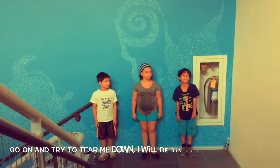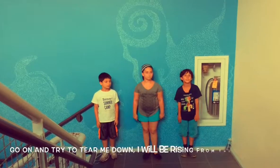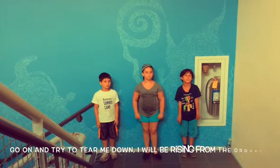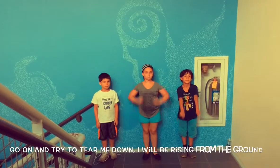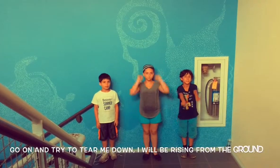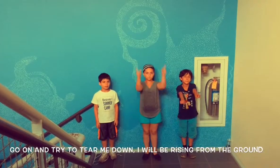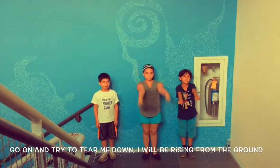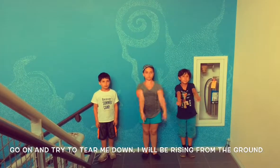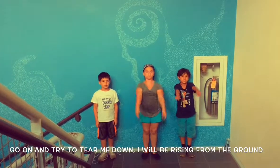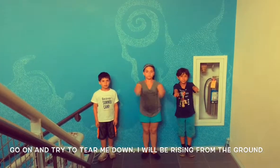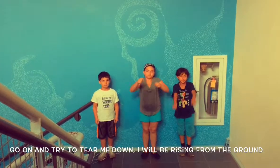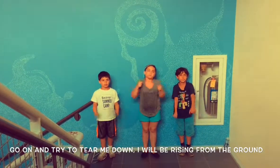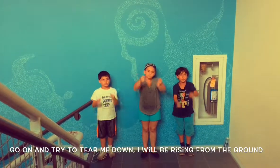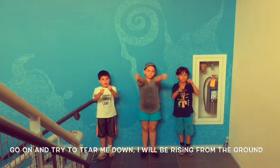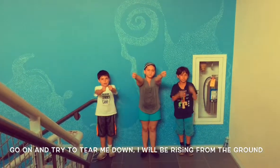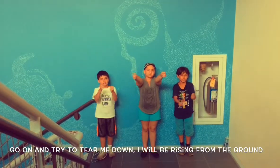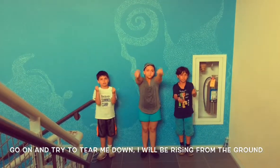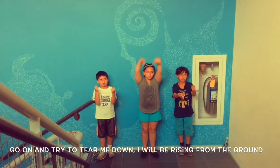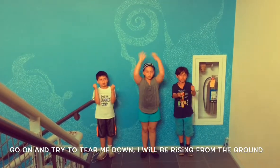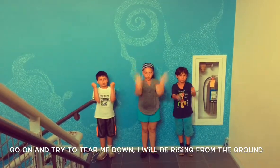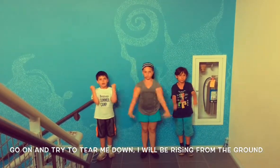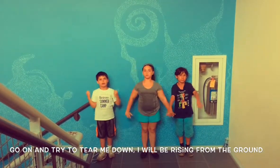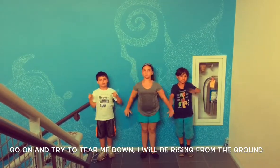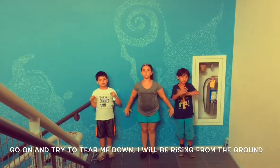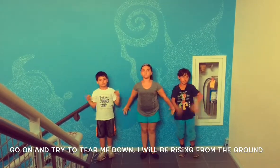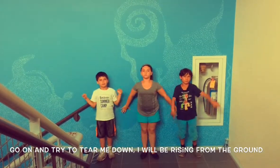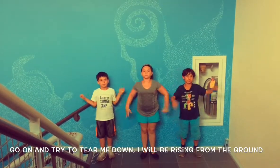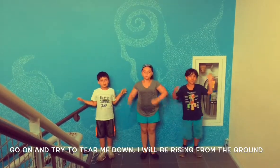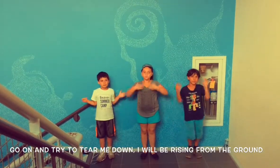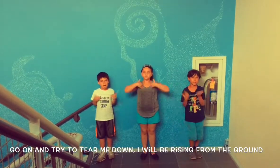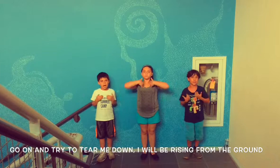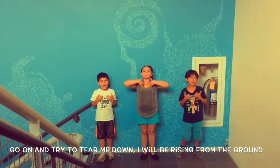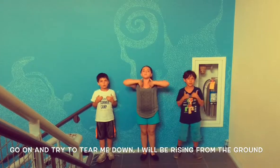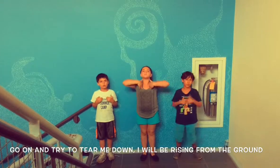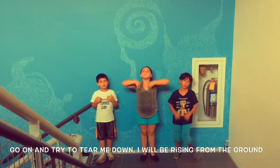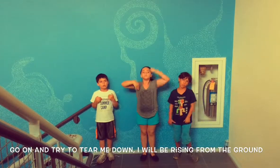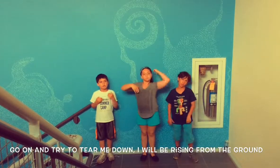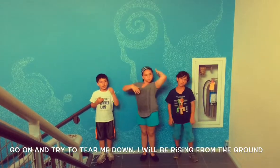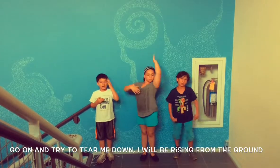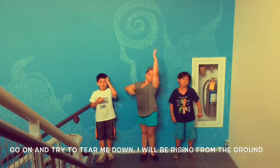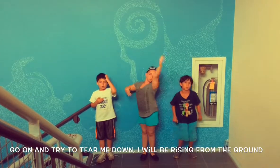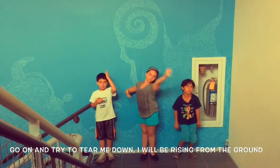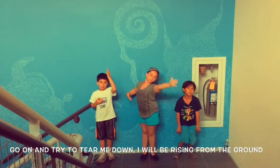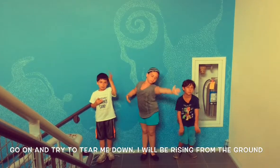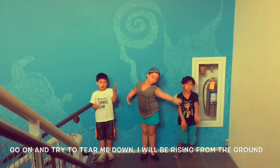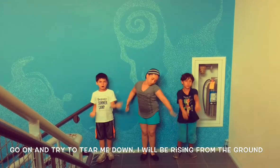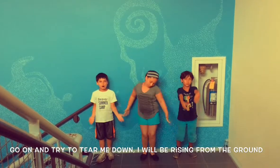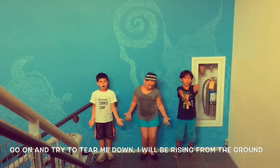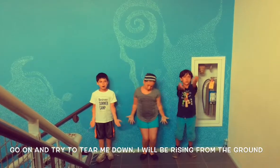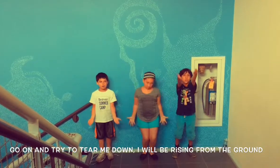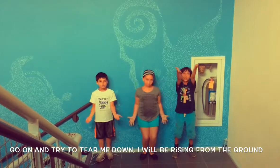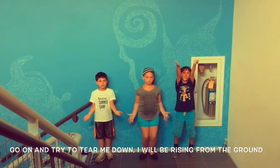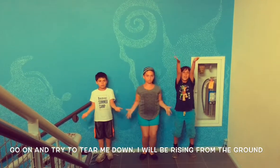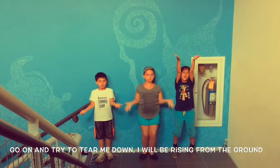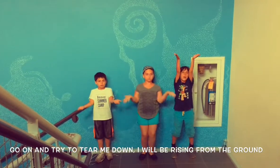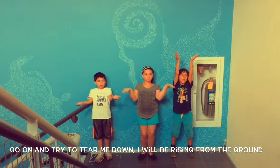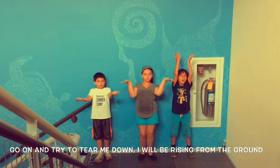And go on and try to tear me down. I will be rising from